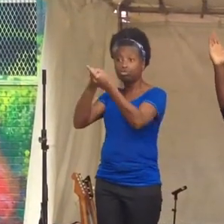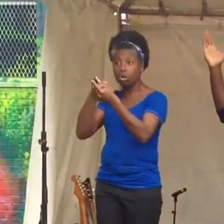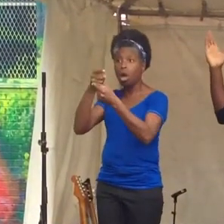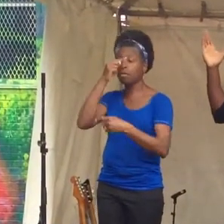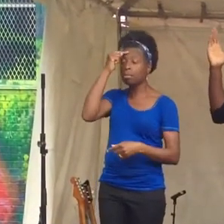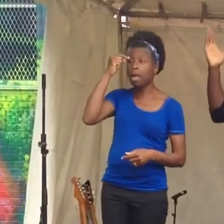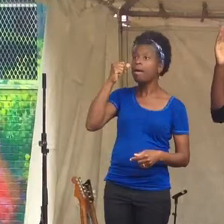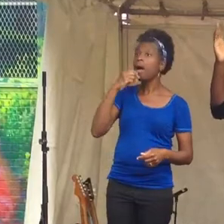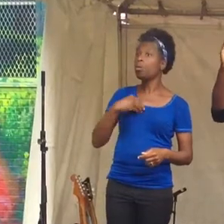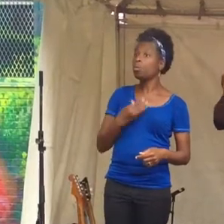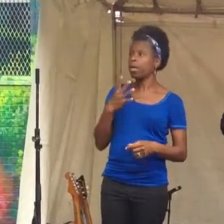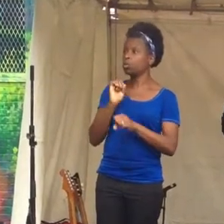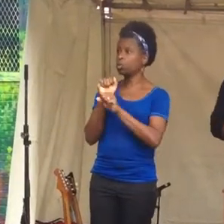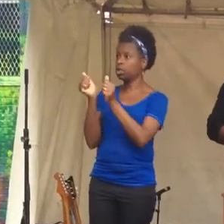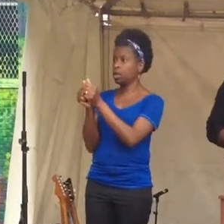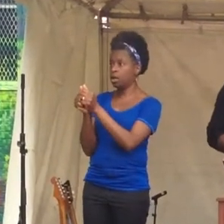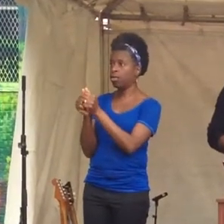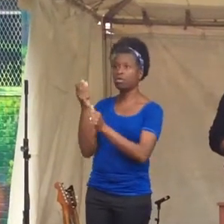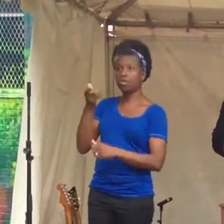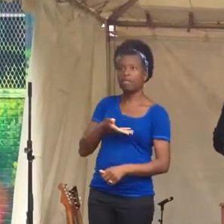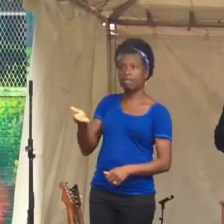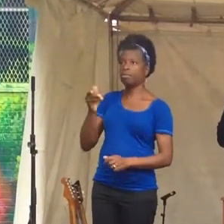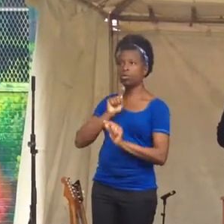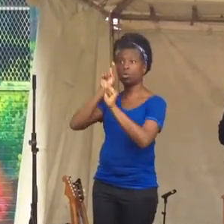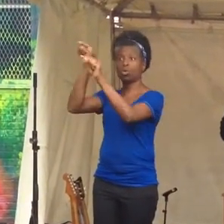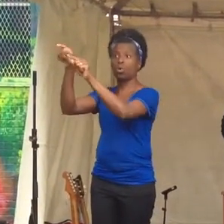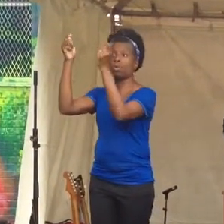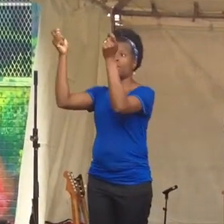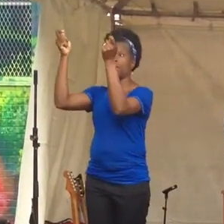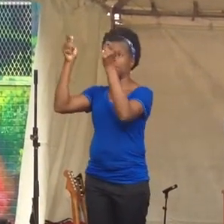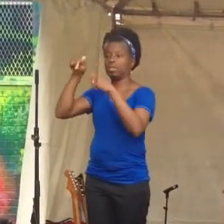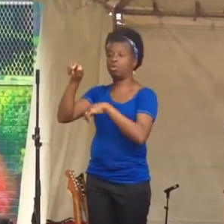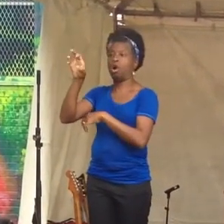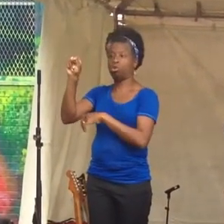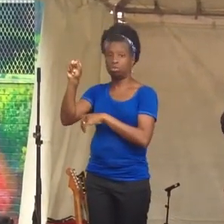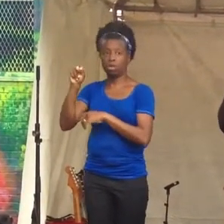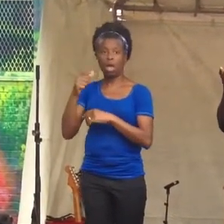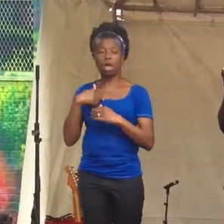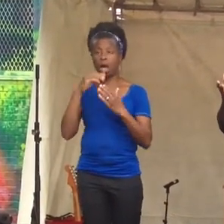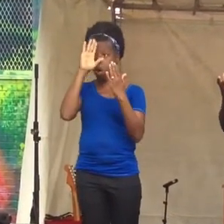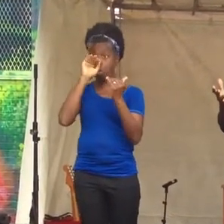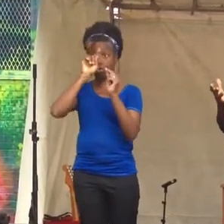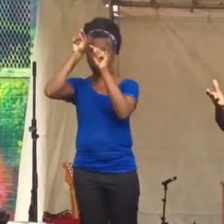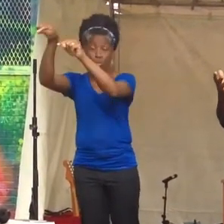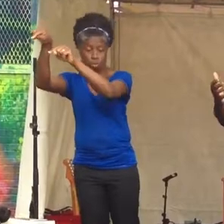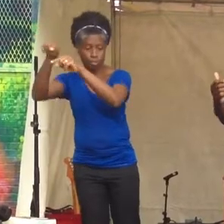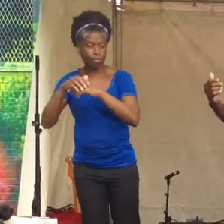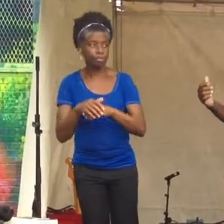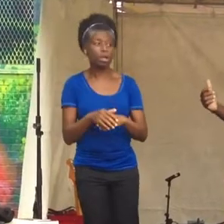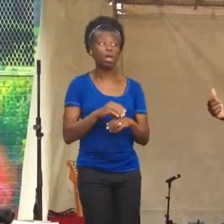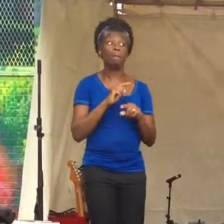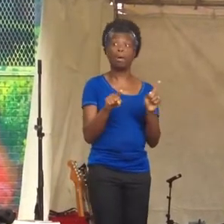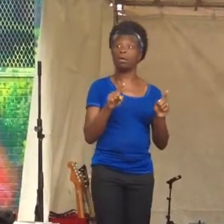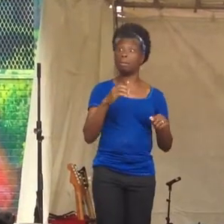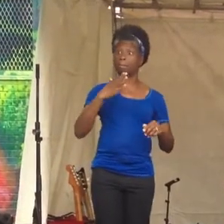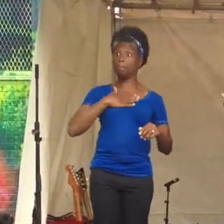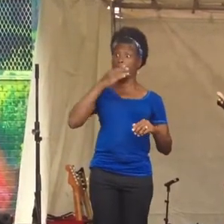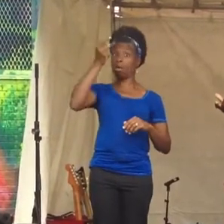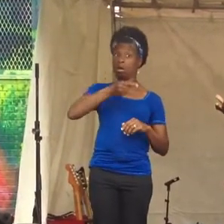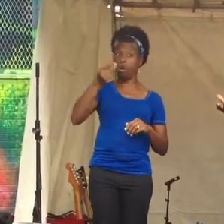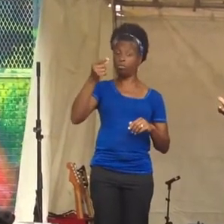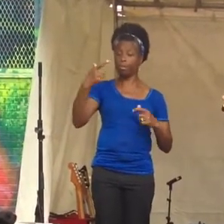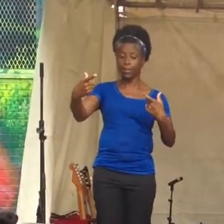there in October, and I very much hope to be able to get there to do that. But our government is preventing artists